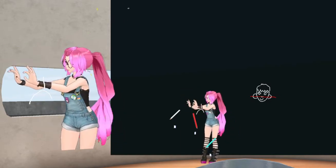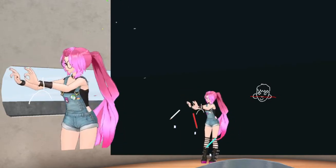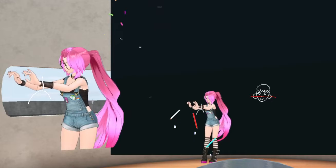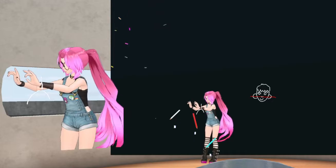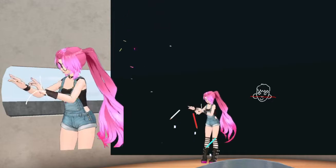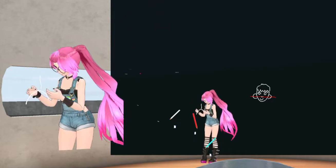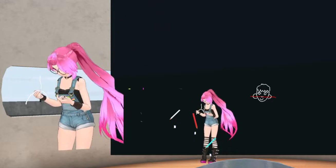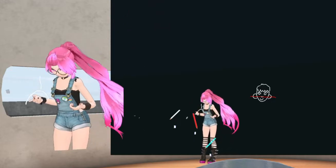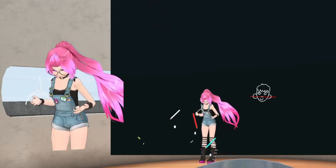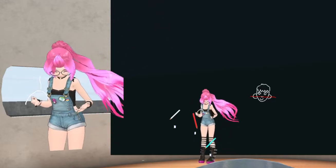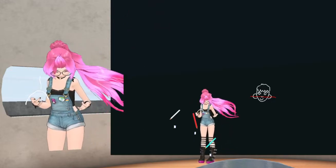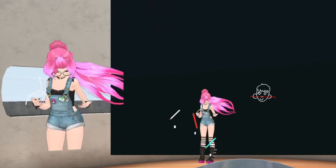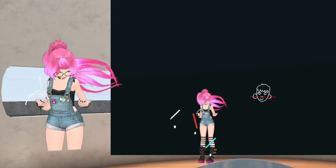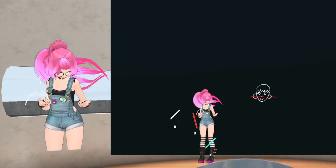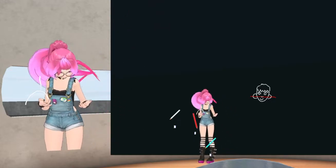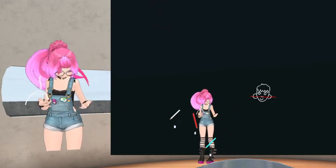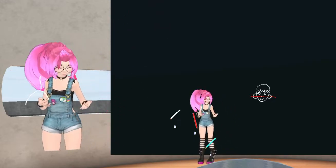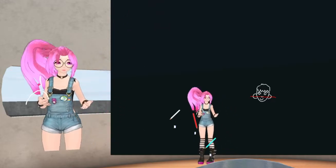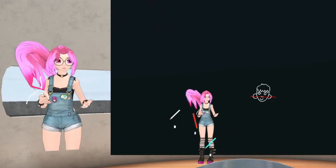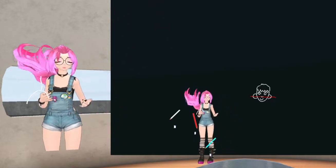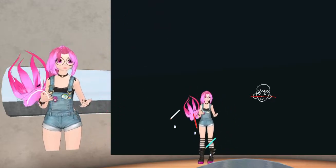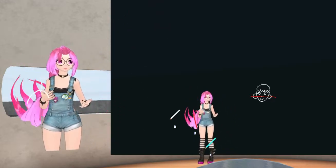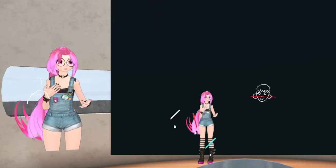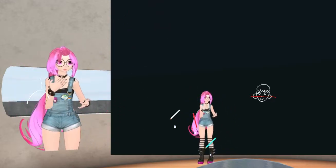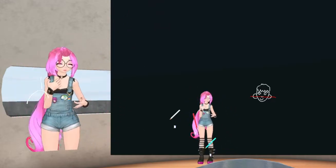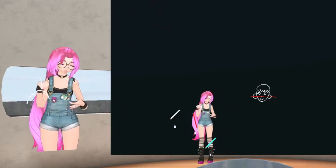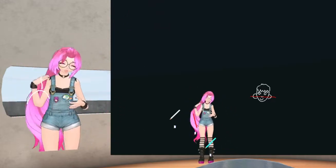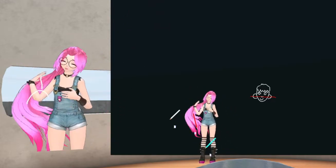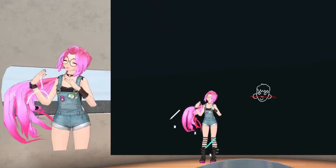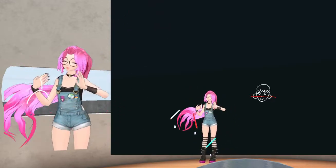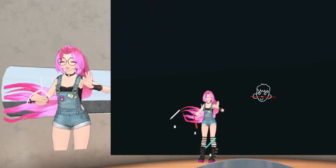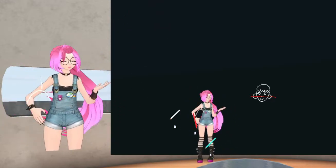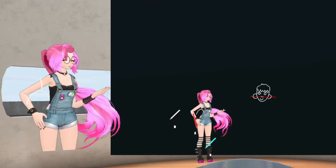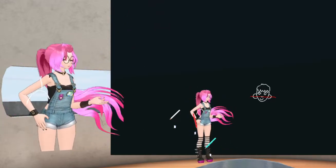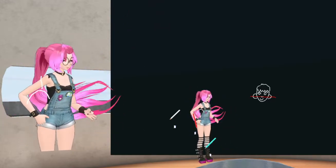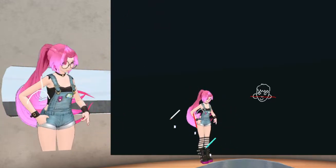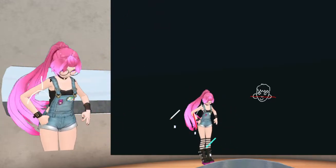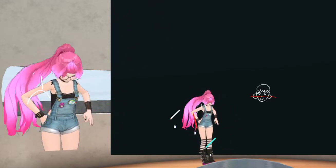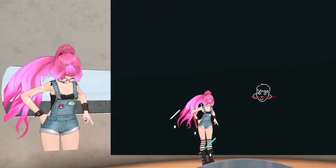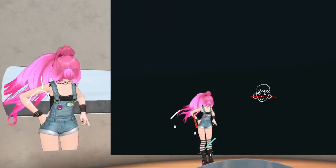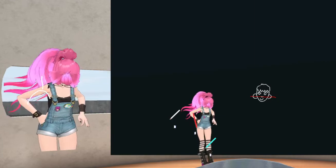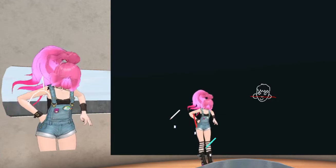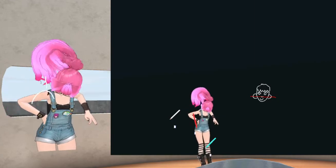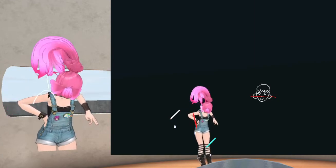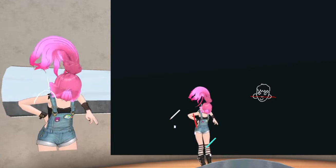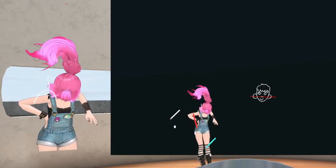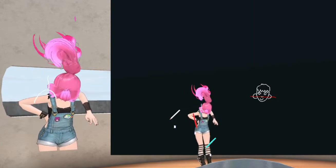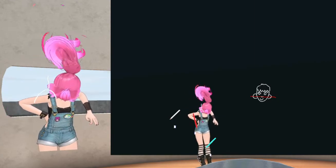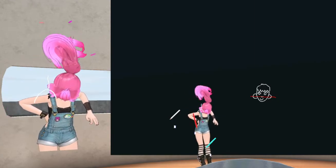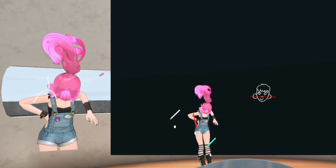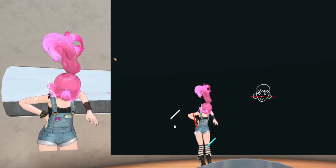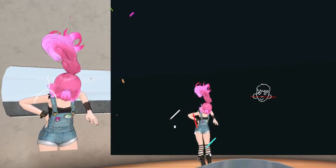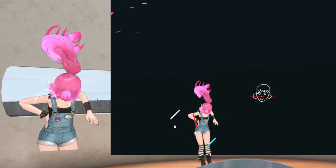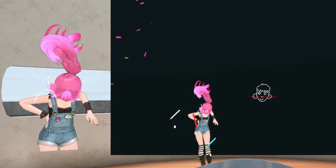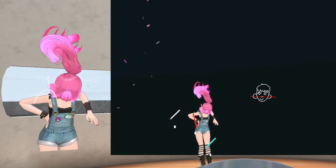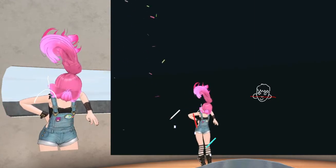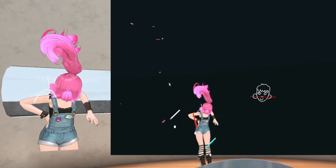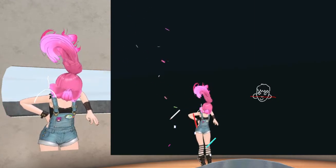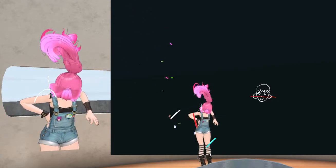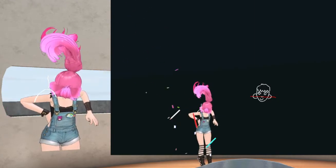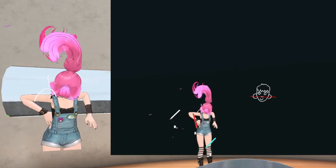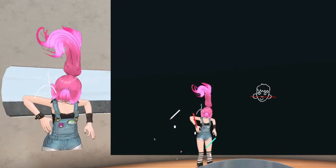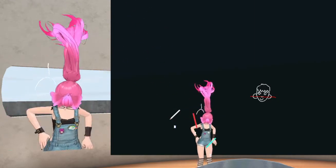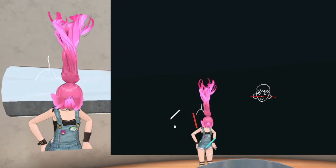hands. You can try Yeah, no, skipping you're it if fine. you want. Just turn Uh, your trackers look- back on Depends now. on if Now that, Steam now that Okay. your hands are good, just turn your trackers back on.